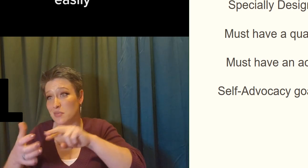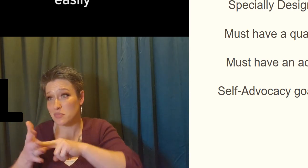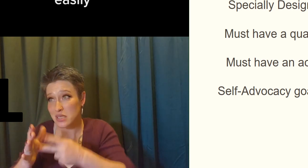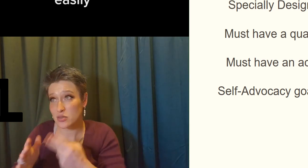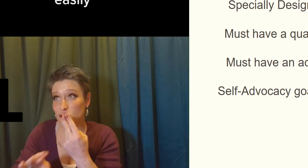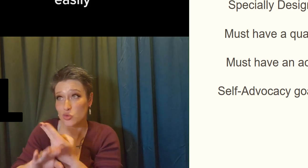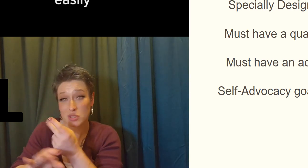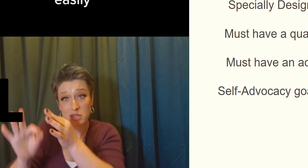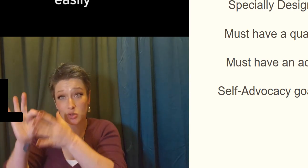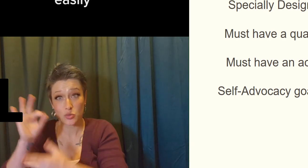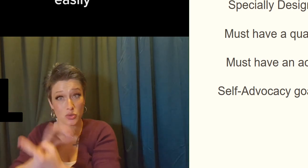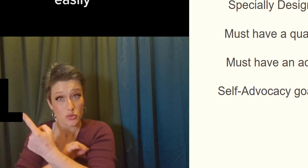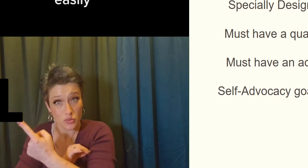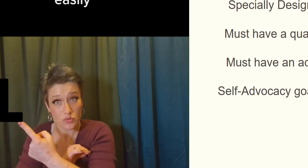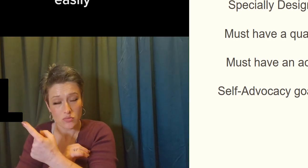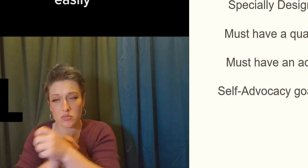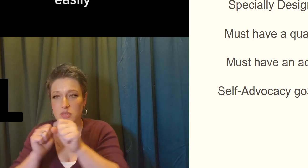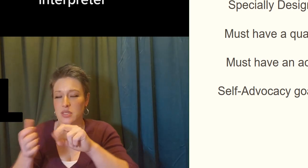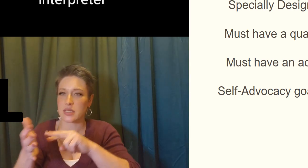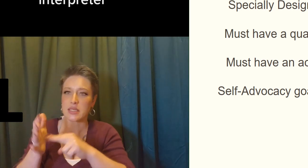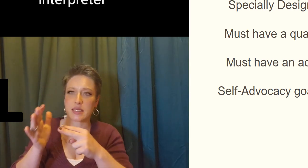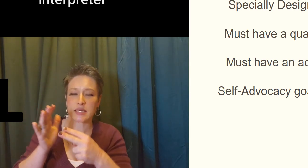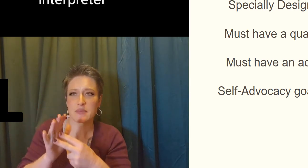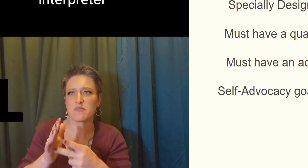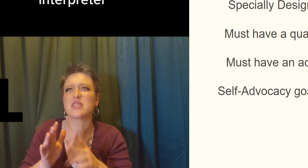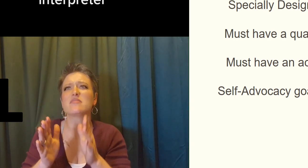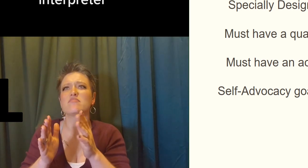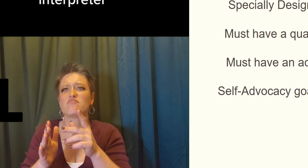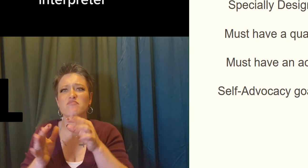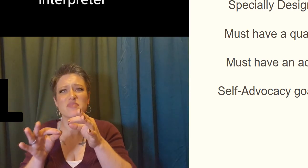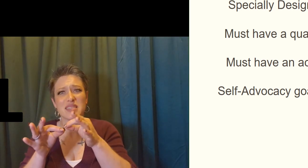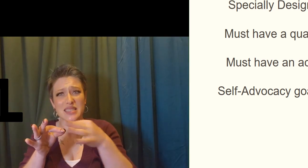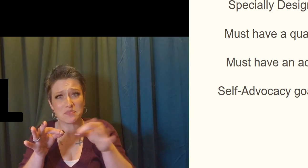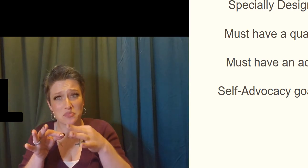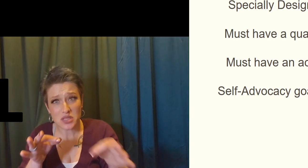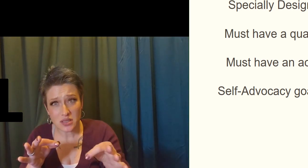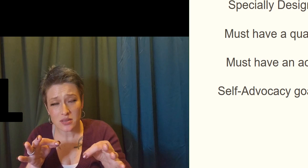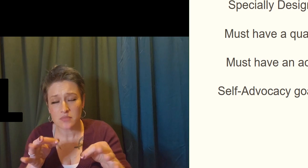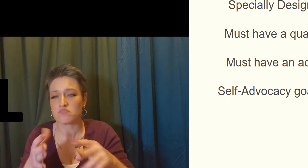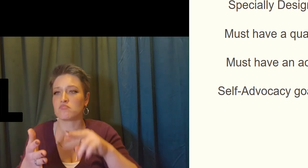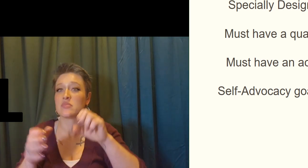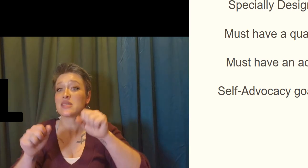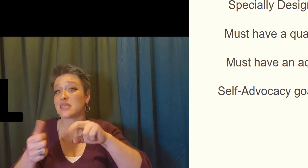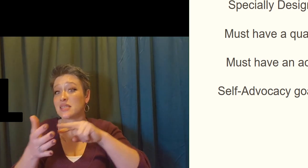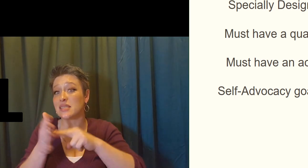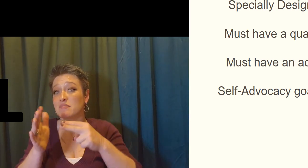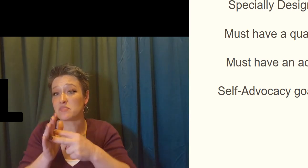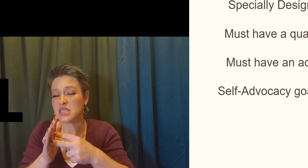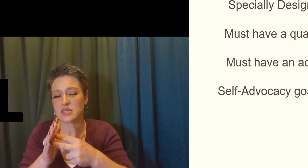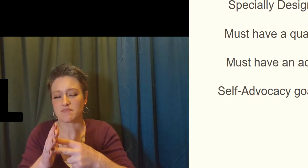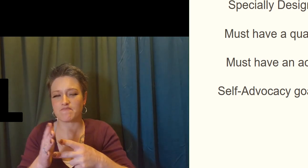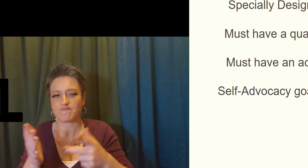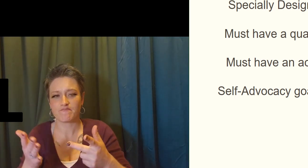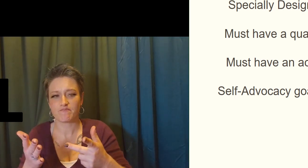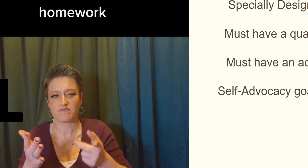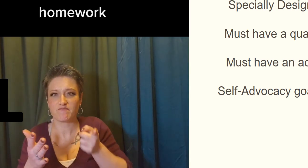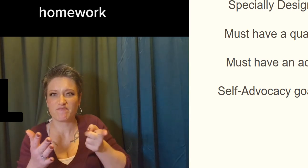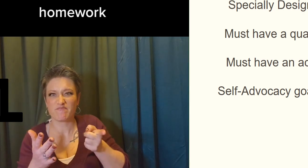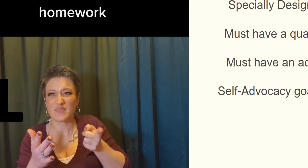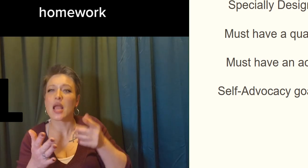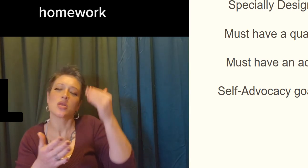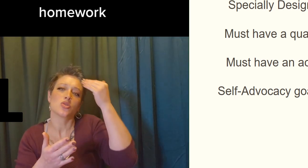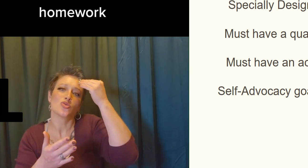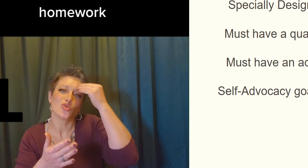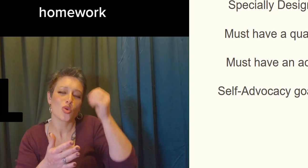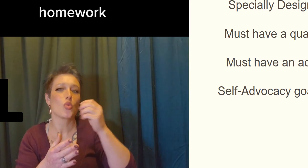so that they can listen more easily. It can mean using an interpreter. It can mean using captions. It can